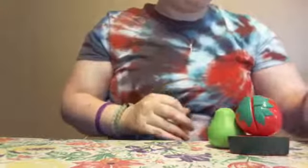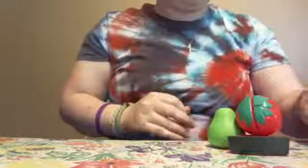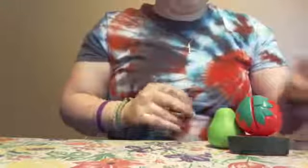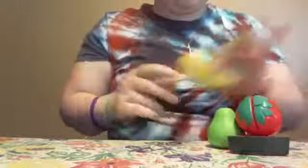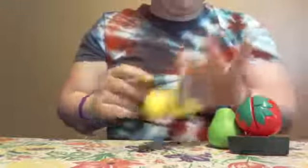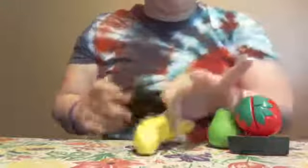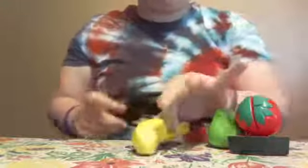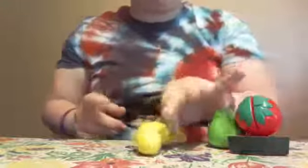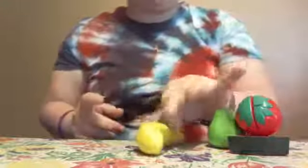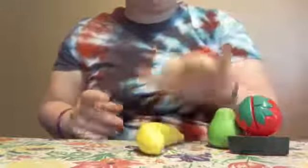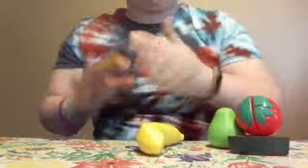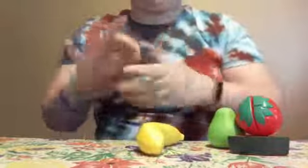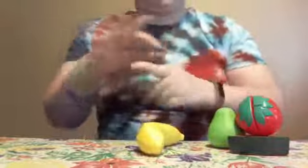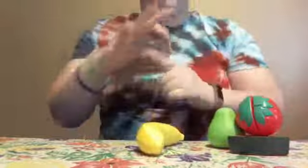Then we have a banana.